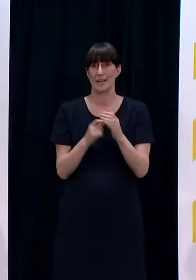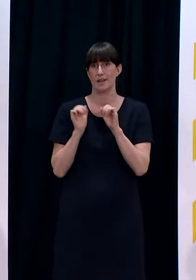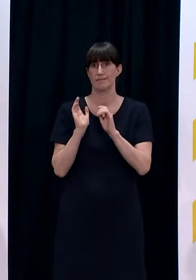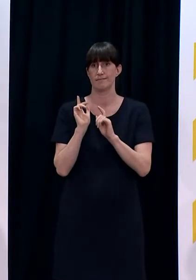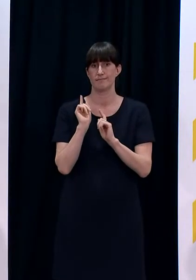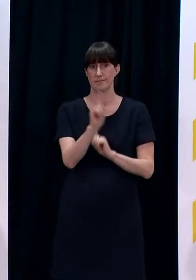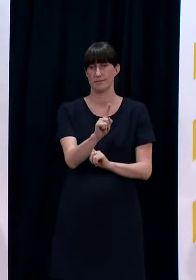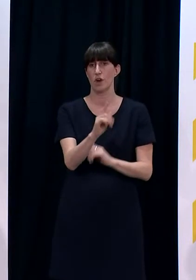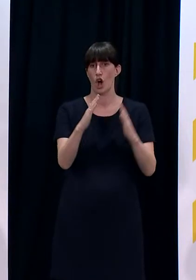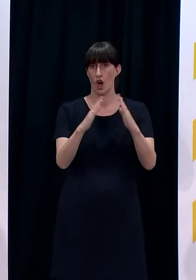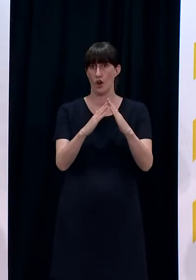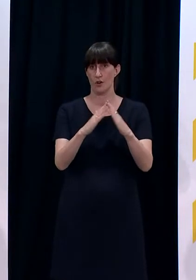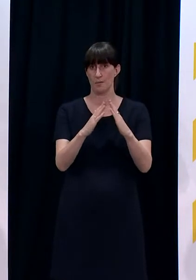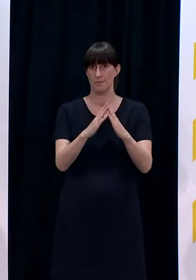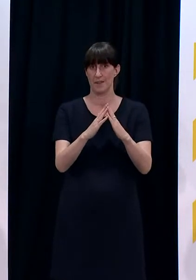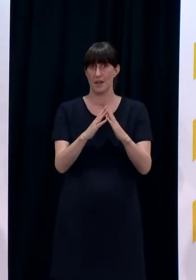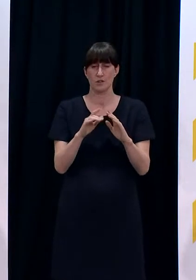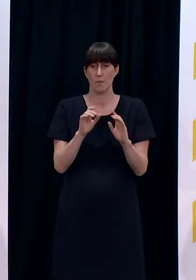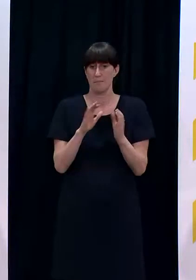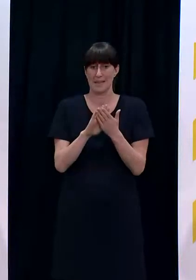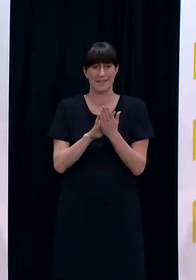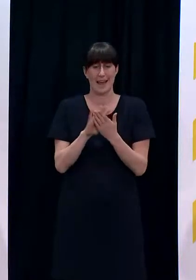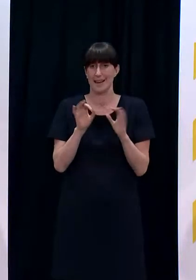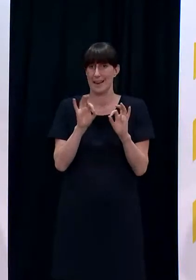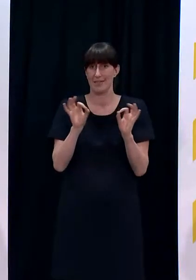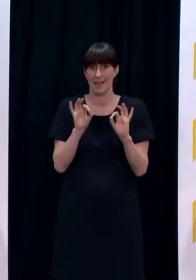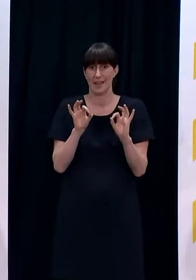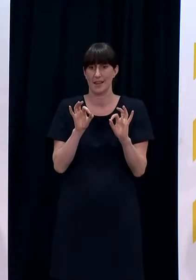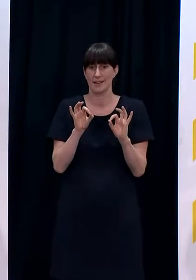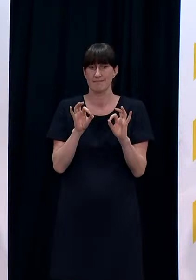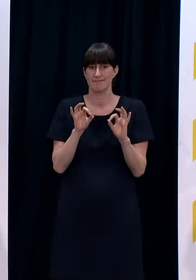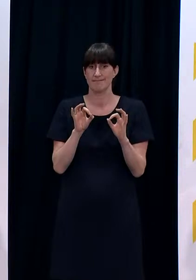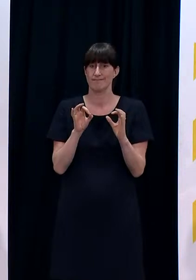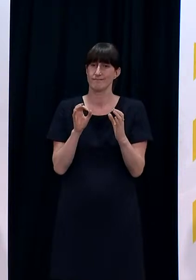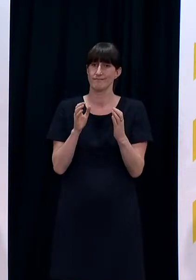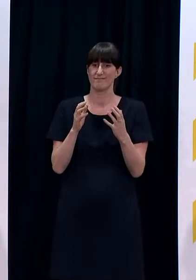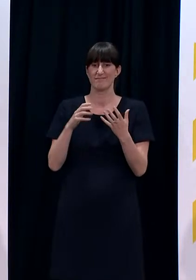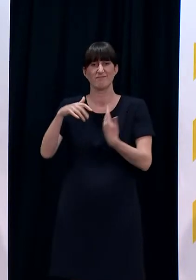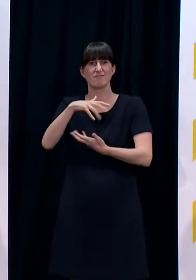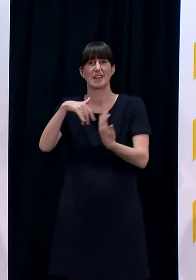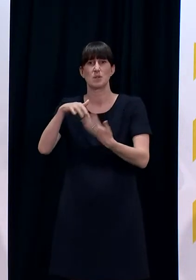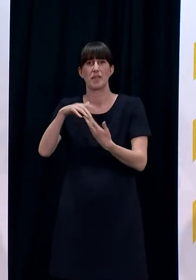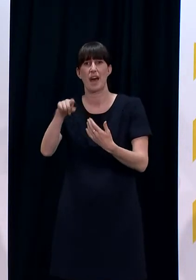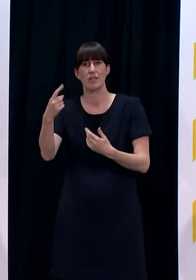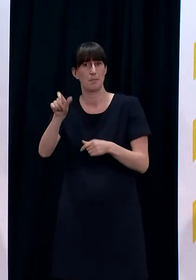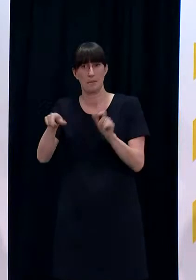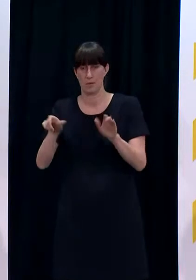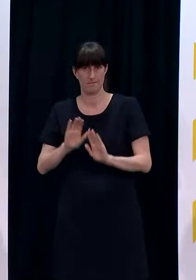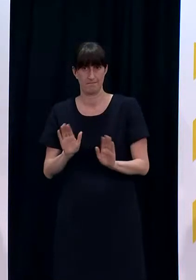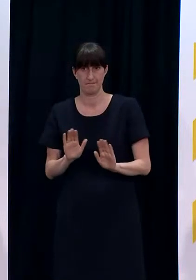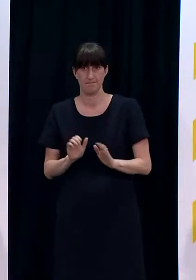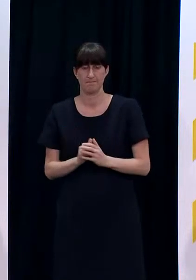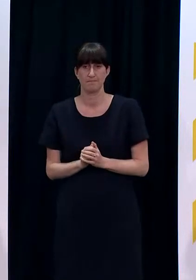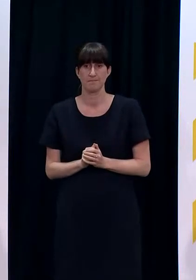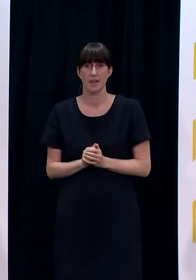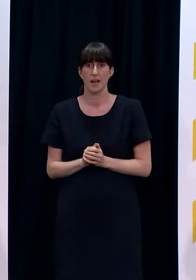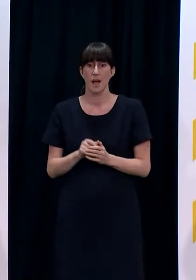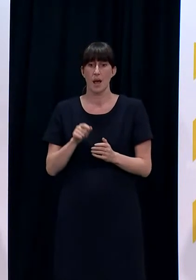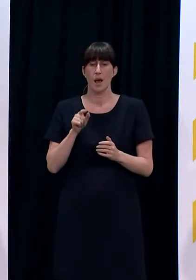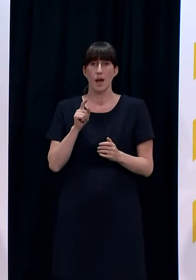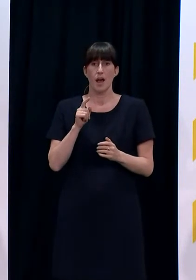no contact with any other person. As you are then also aware, the members of the individual's